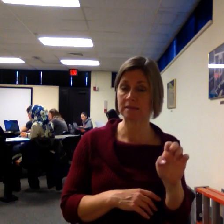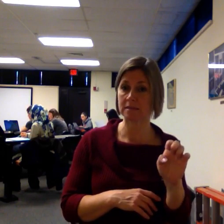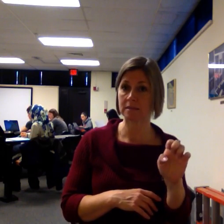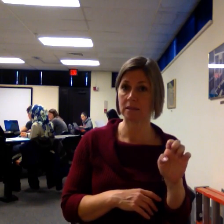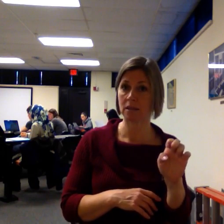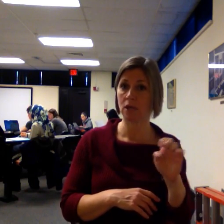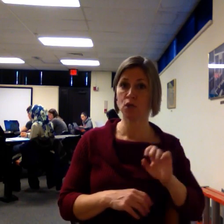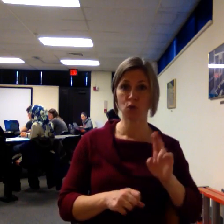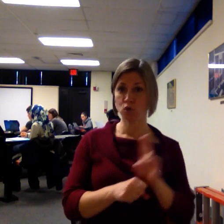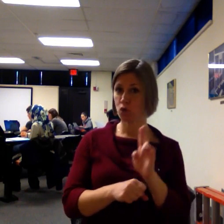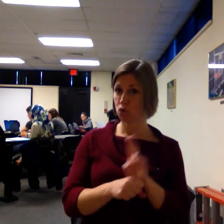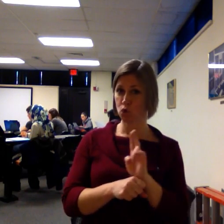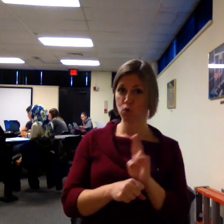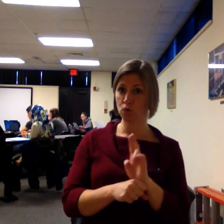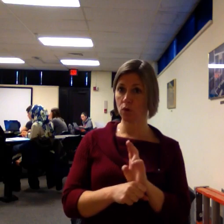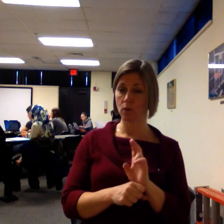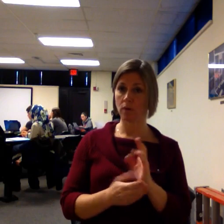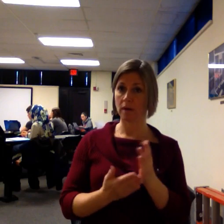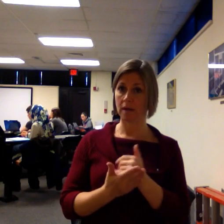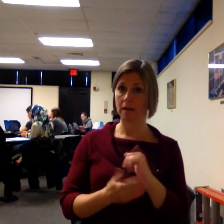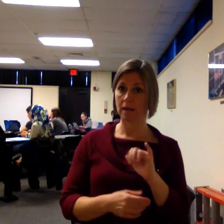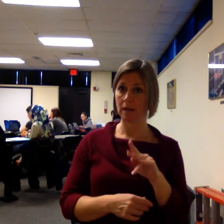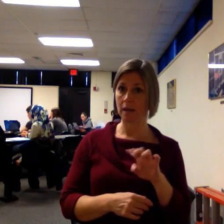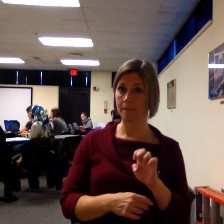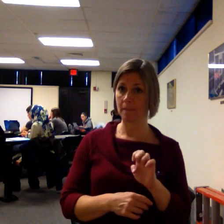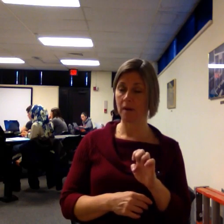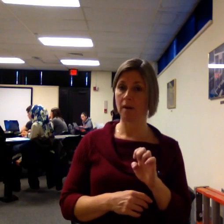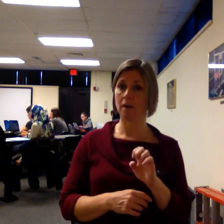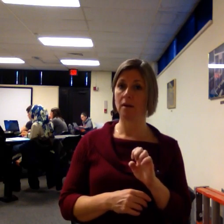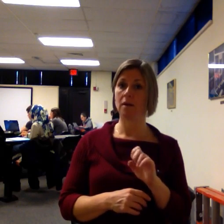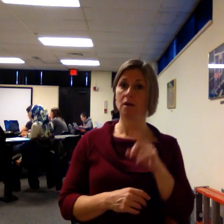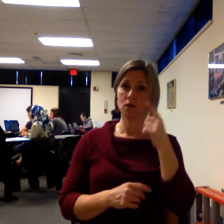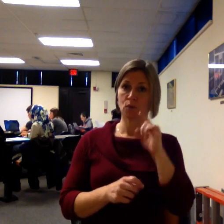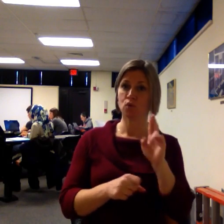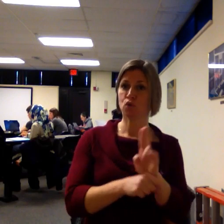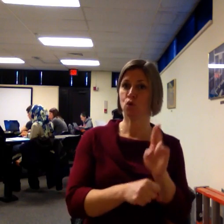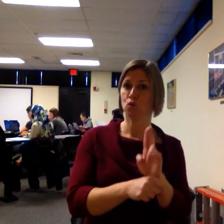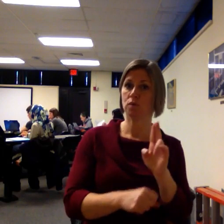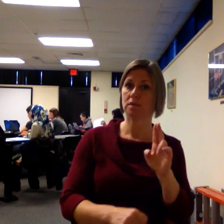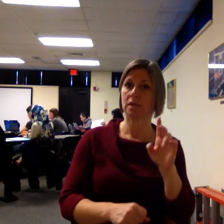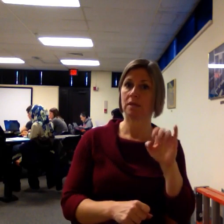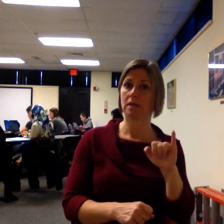expense, so just use that interest expense number if you're Home Depot.